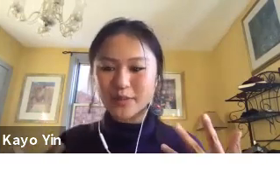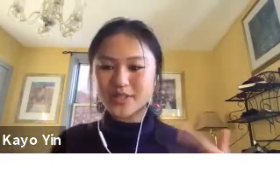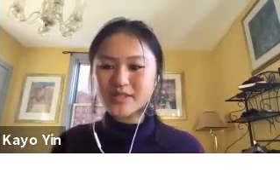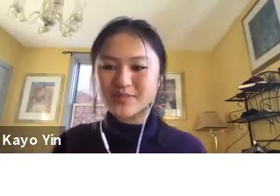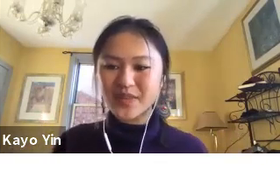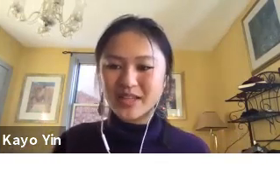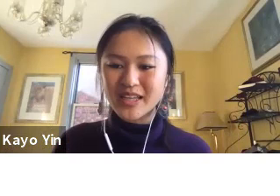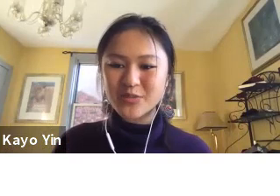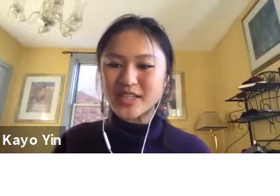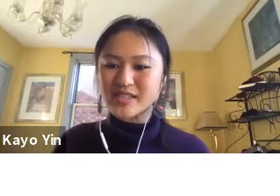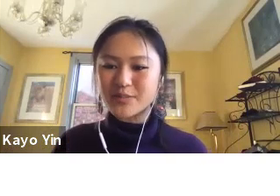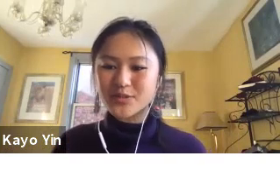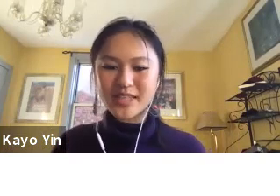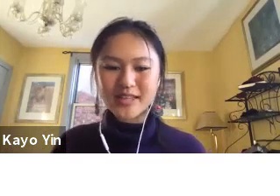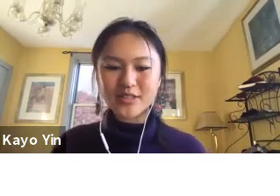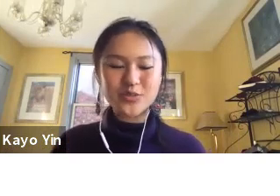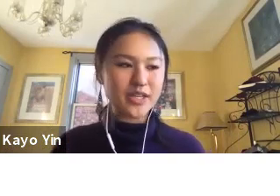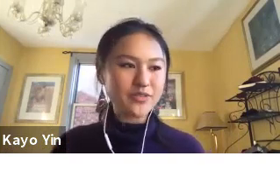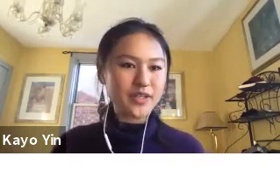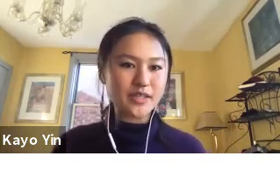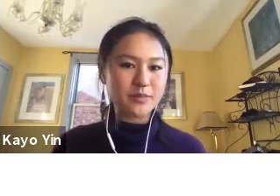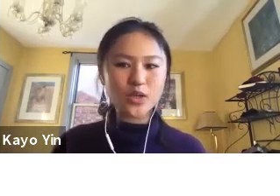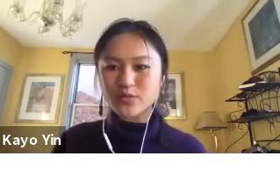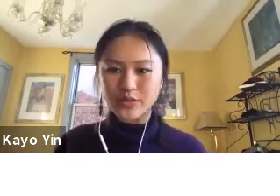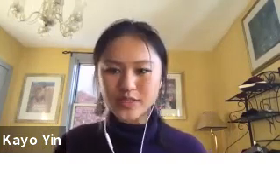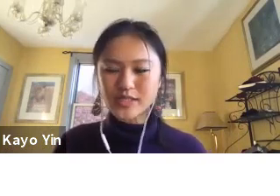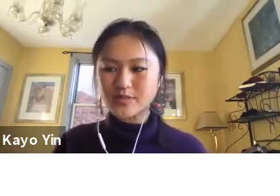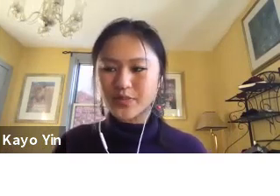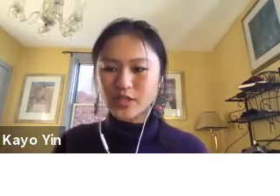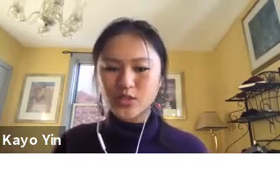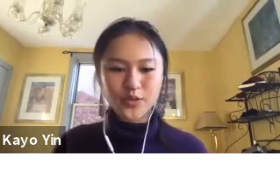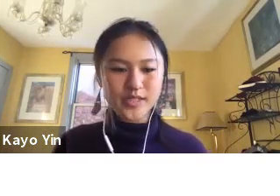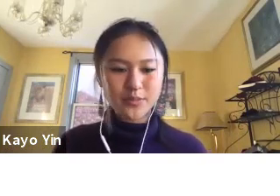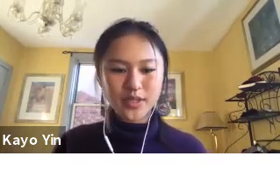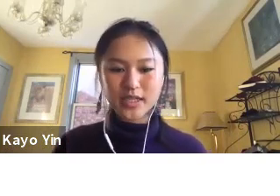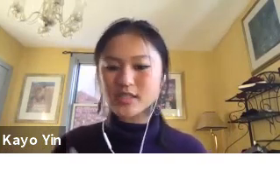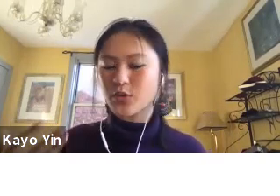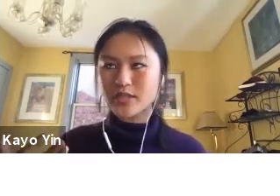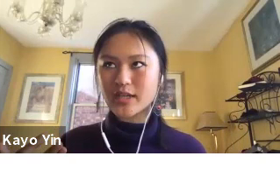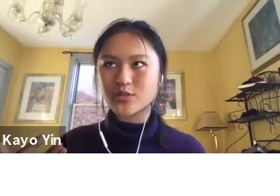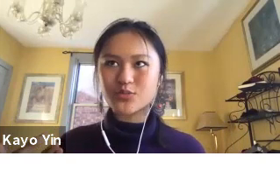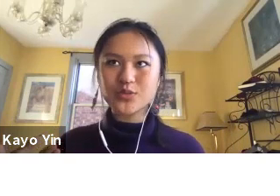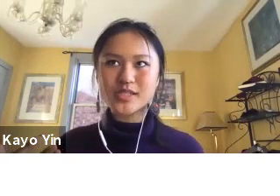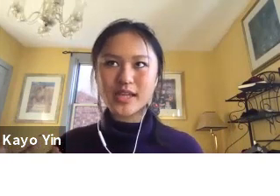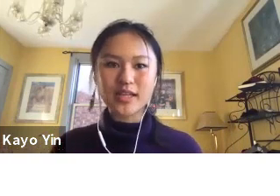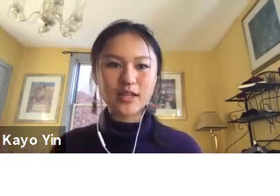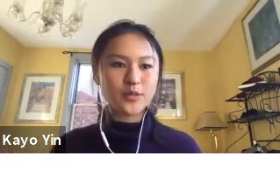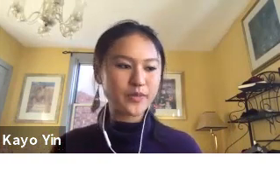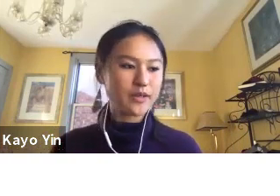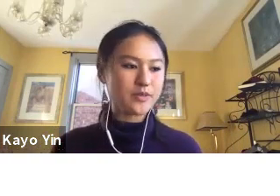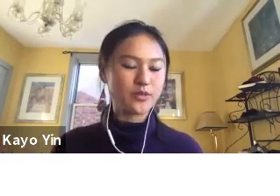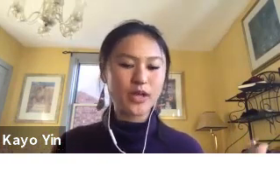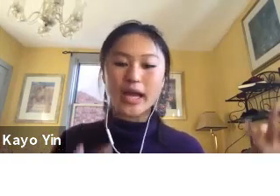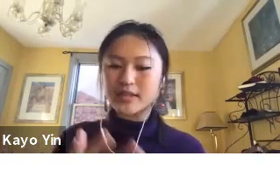like phenomenons. Like one yeah. example that I like to give is co-reference. So for example, like in spoken language, we would say like,